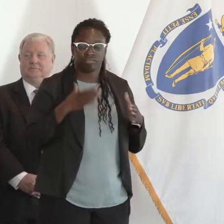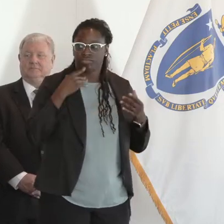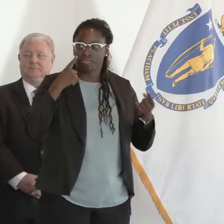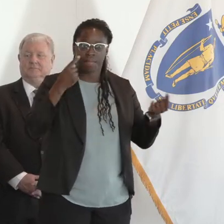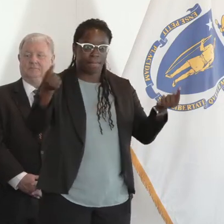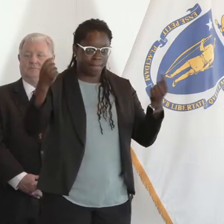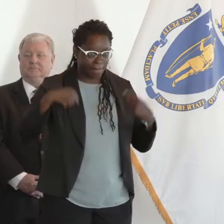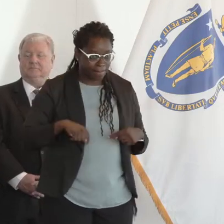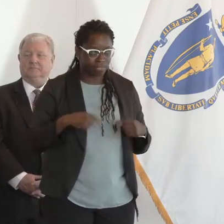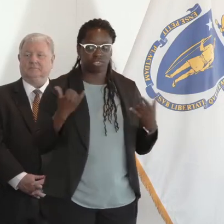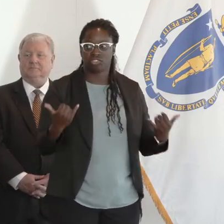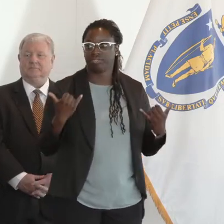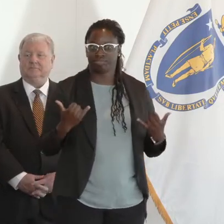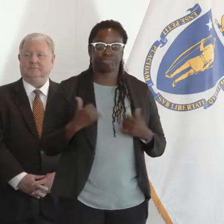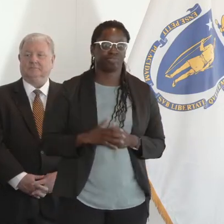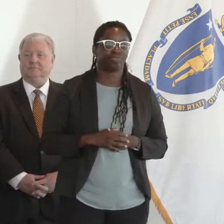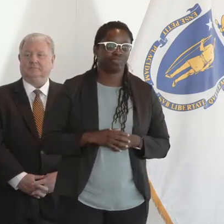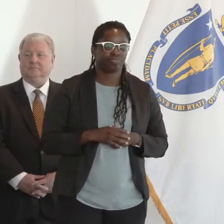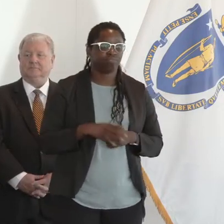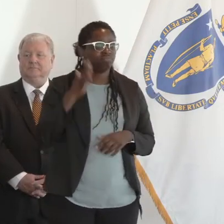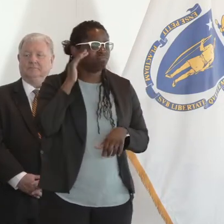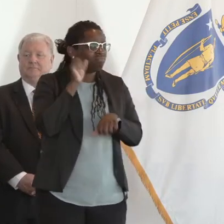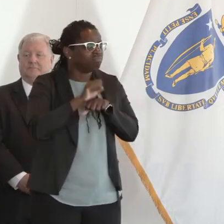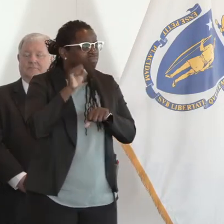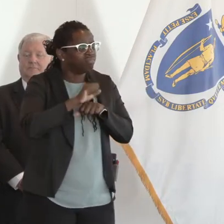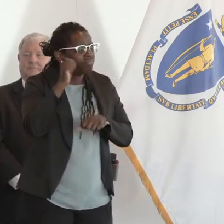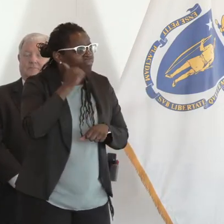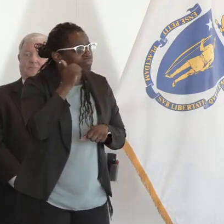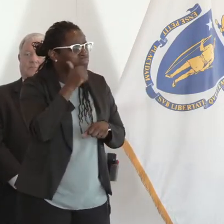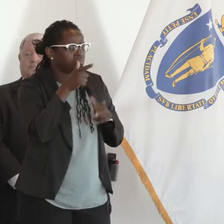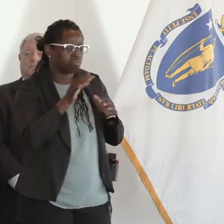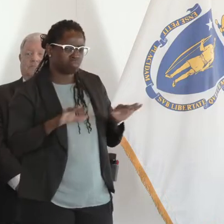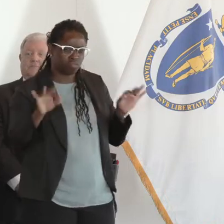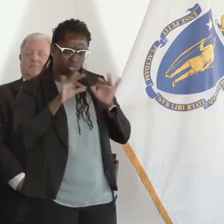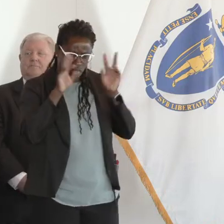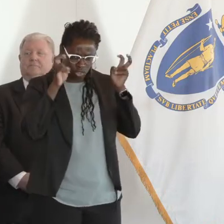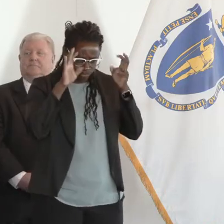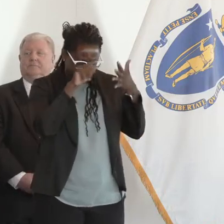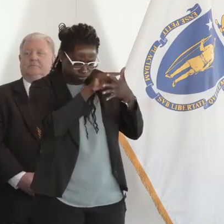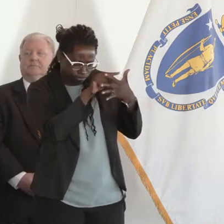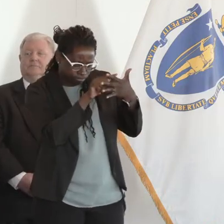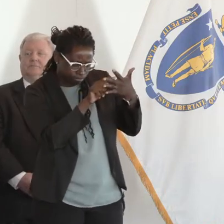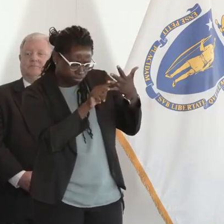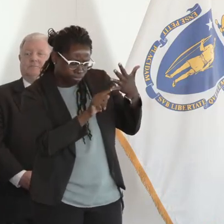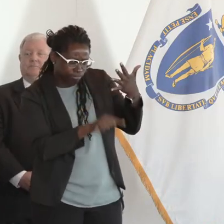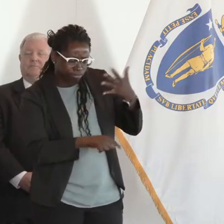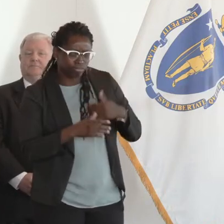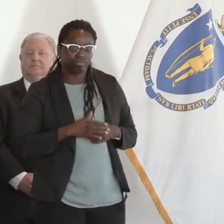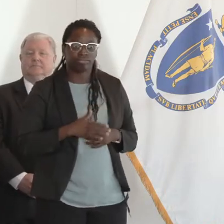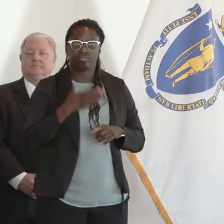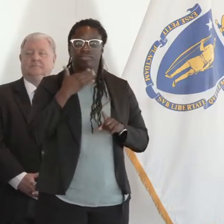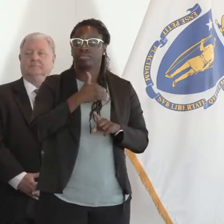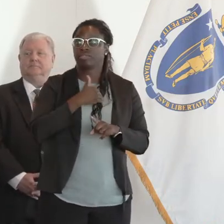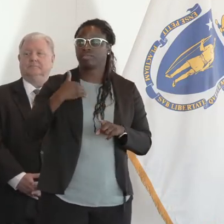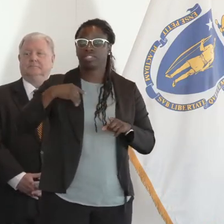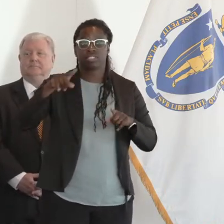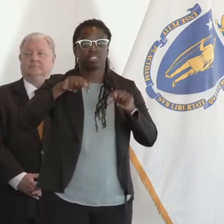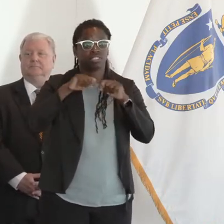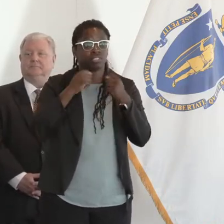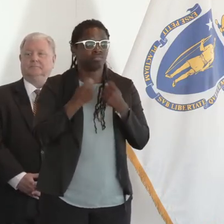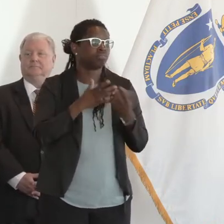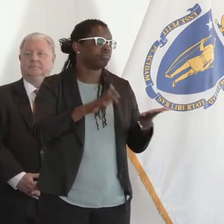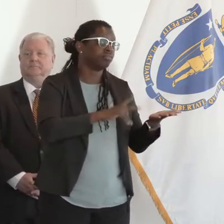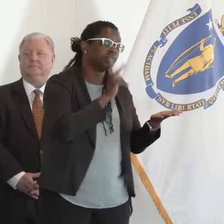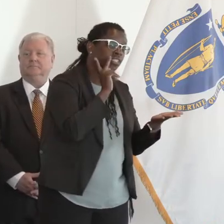and works day in and day out on these important, important issues. I want to thank members of our team, our great Secretary of Energy and Environmental Affairs,